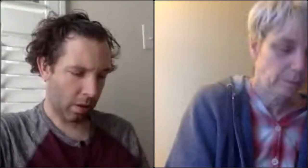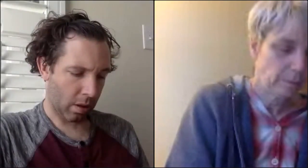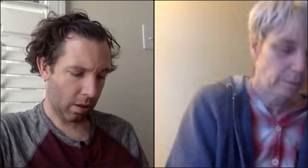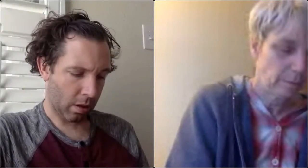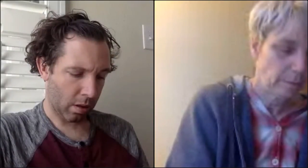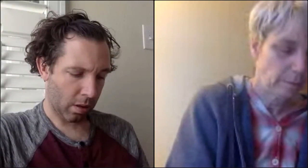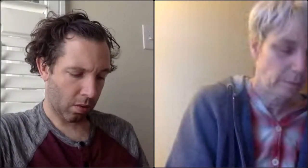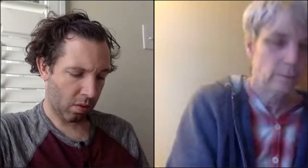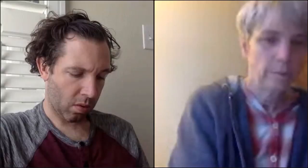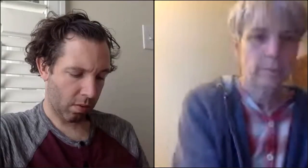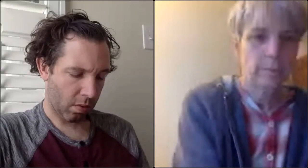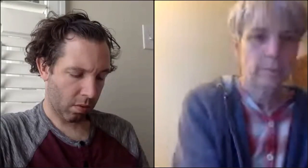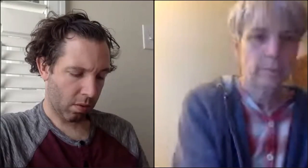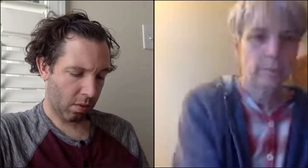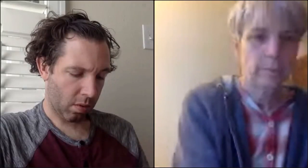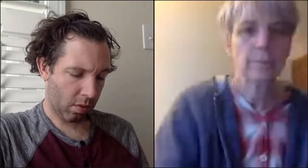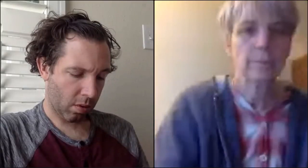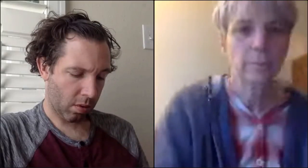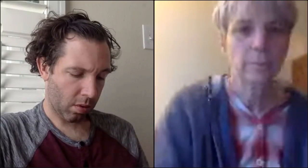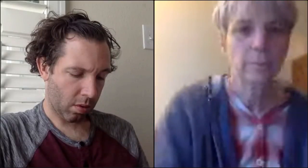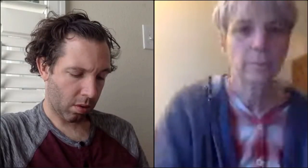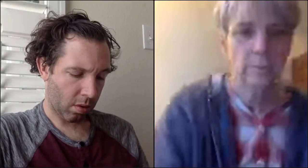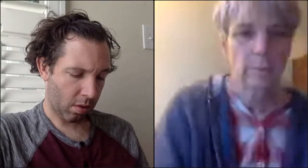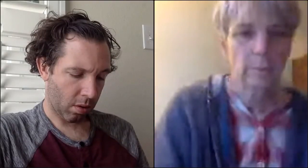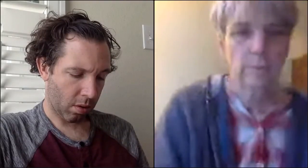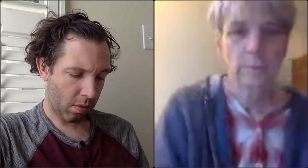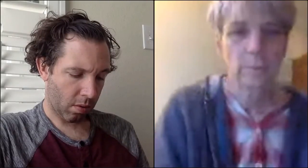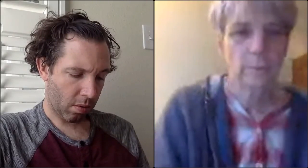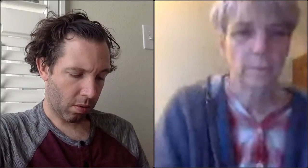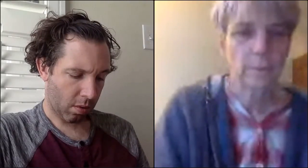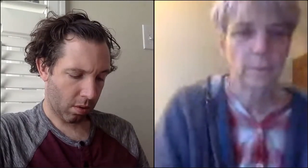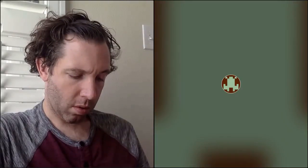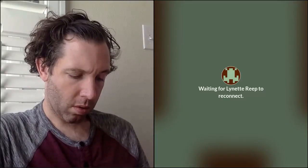I'll try to put it like share my screen. And actually